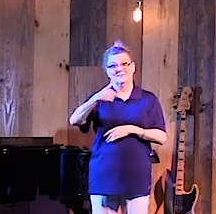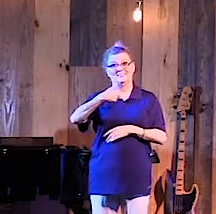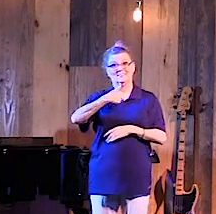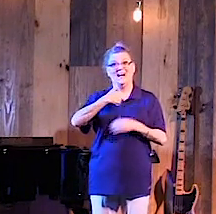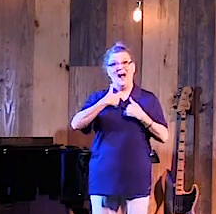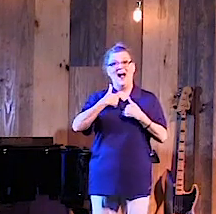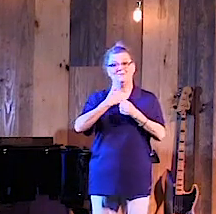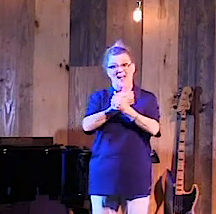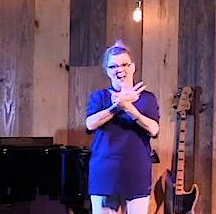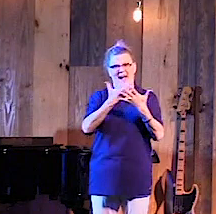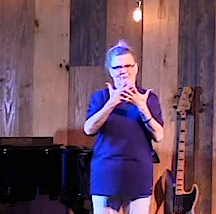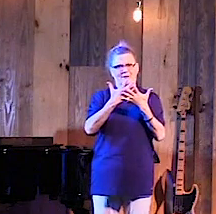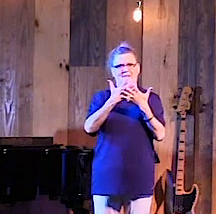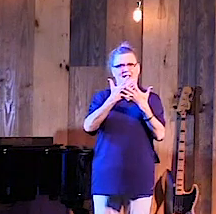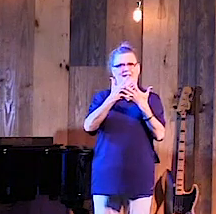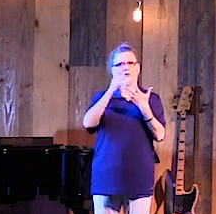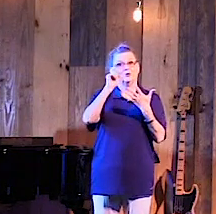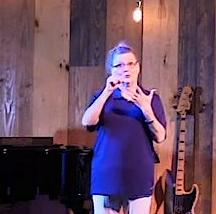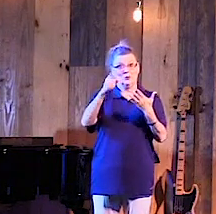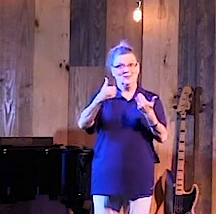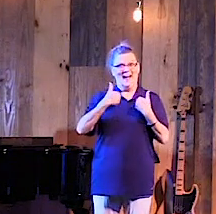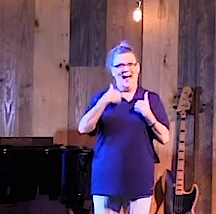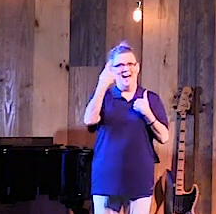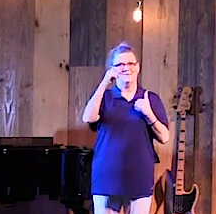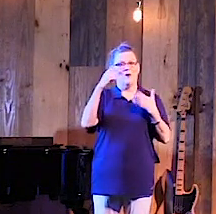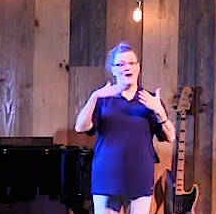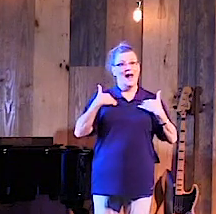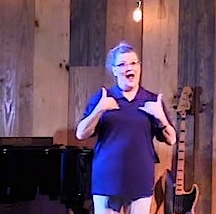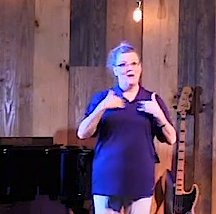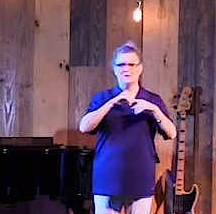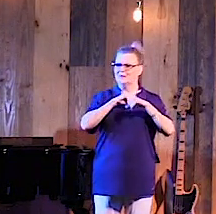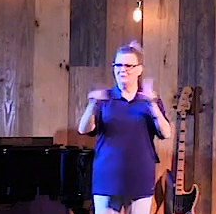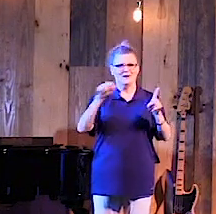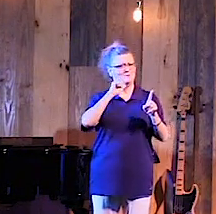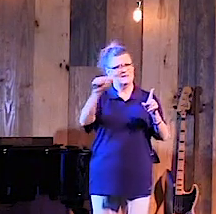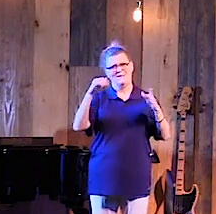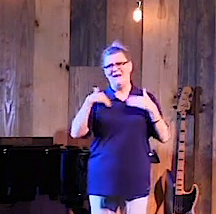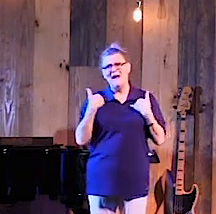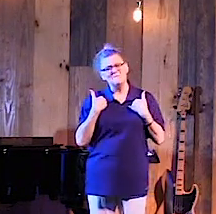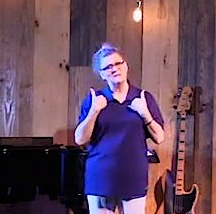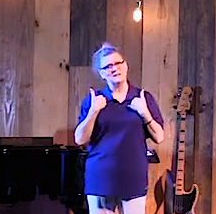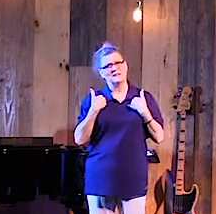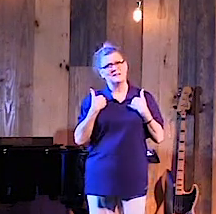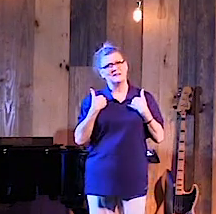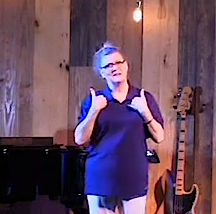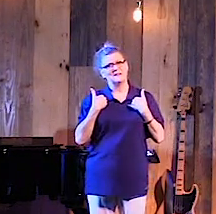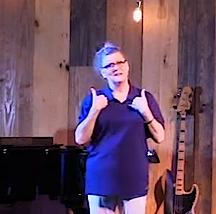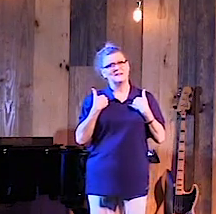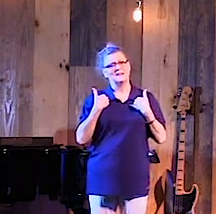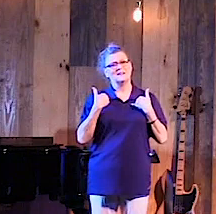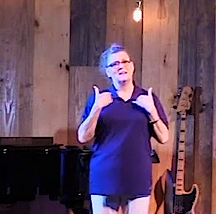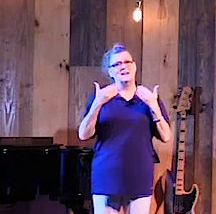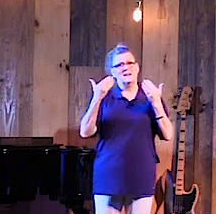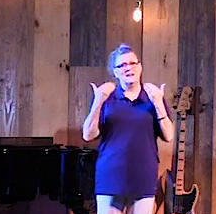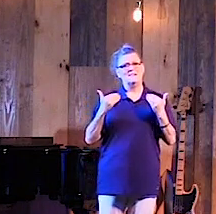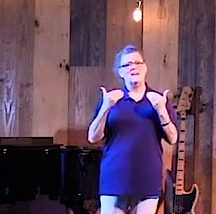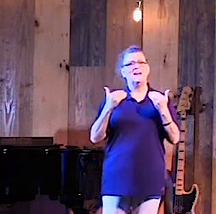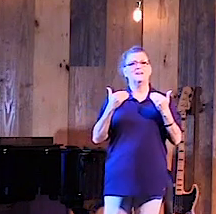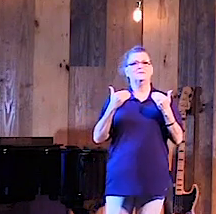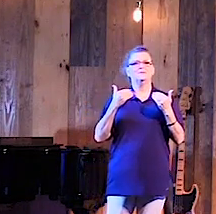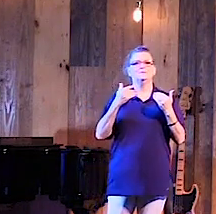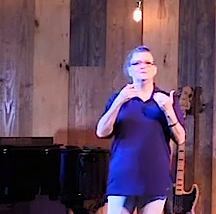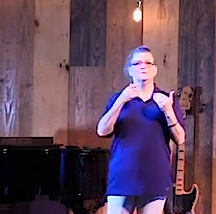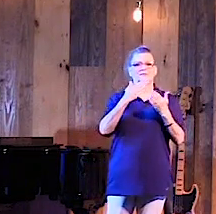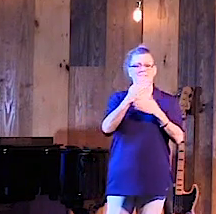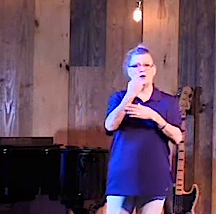they say you're supposed to have to be happy, but I am not really happy." Eminem, the famous rapper, said this, "You have